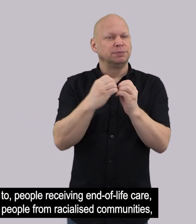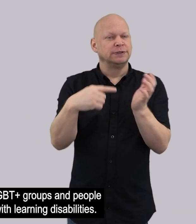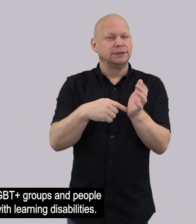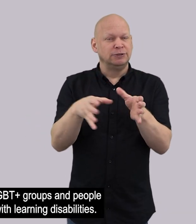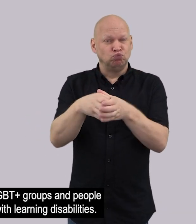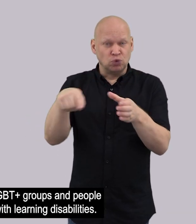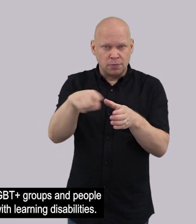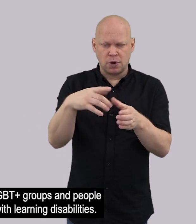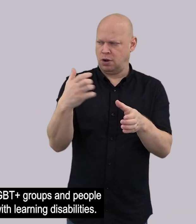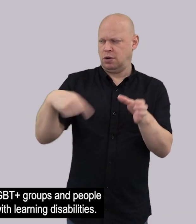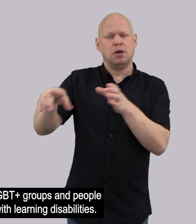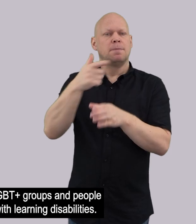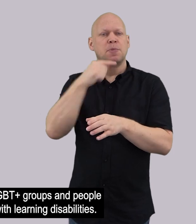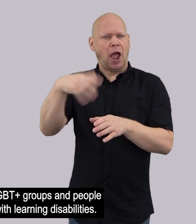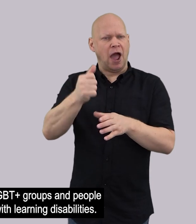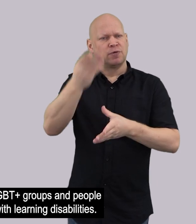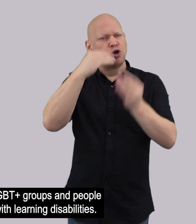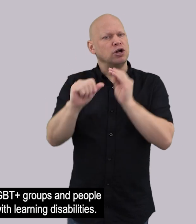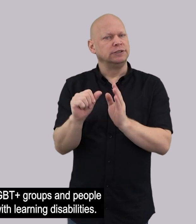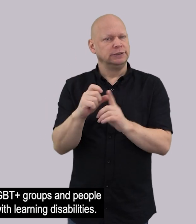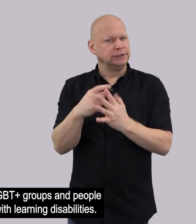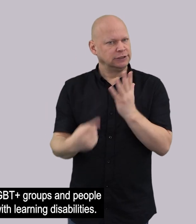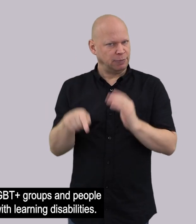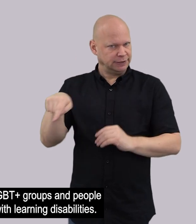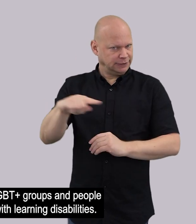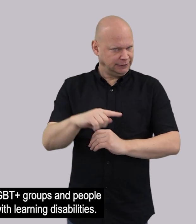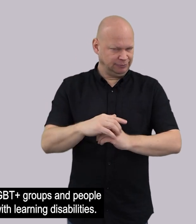LGBT+ groups, and people with learning disabilities.